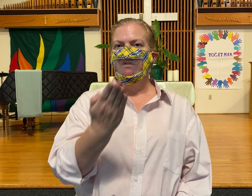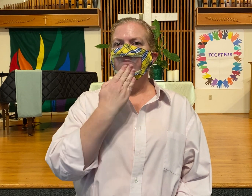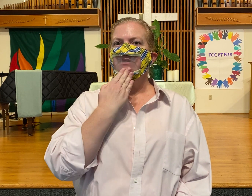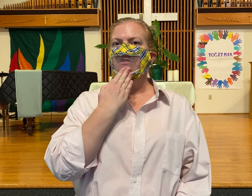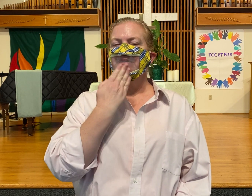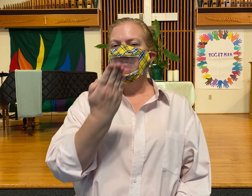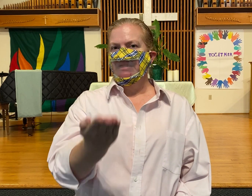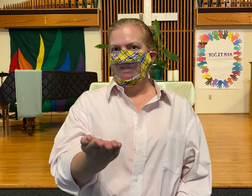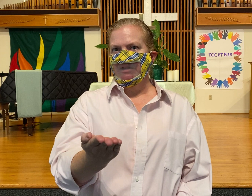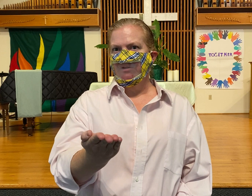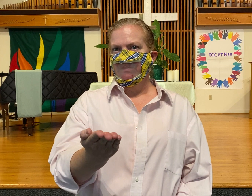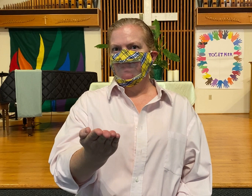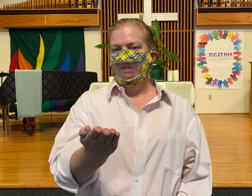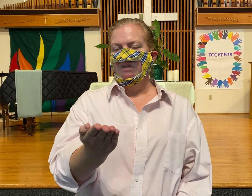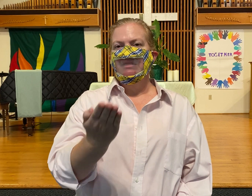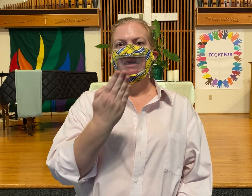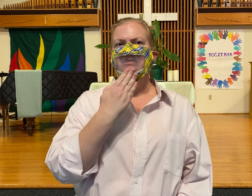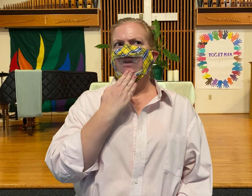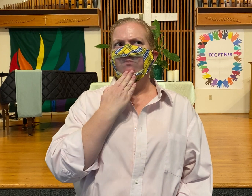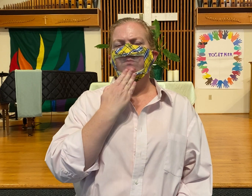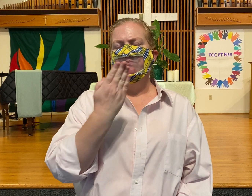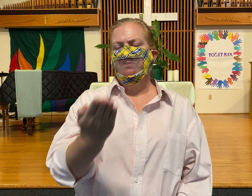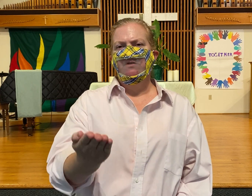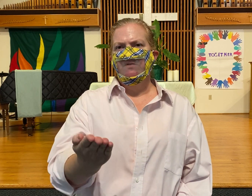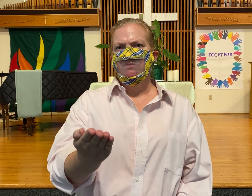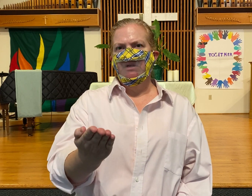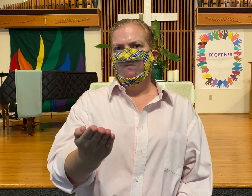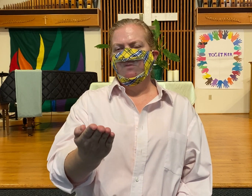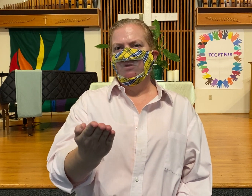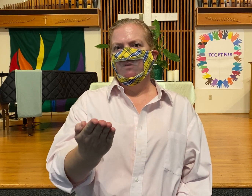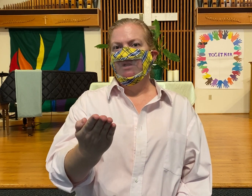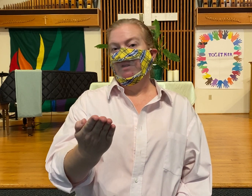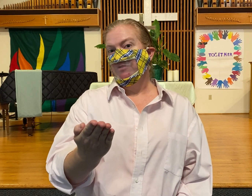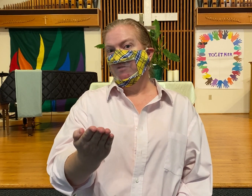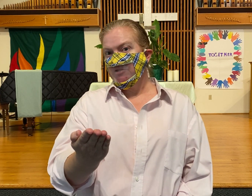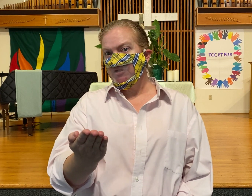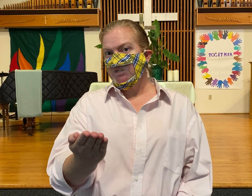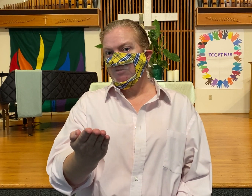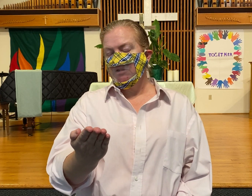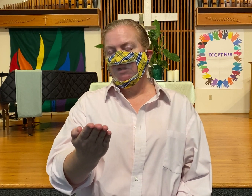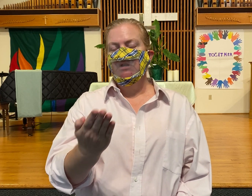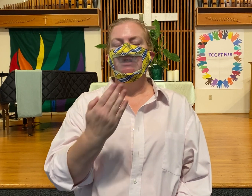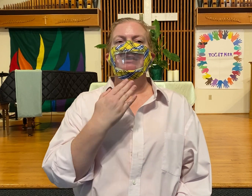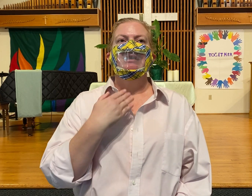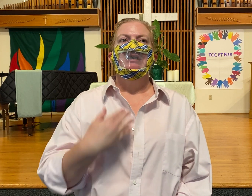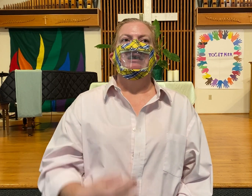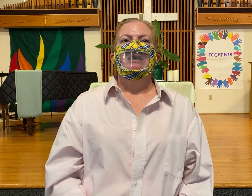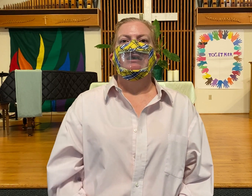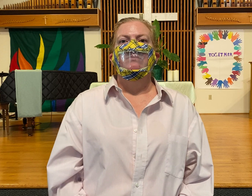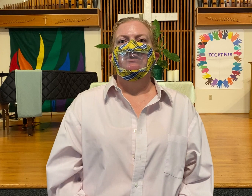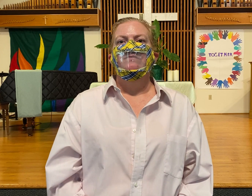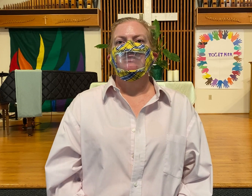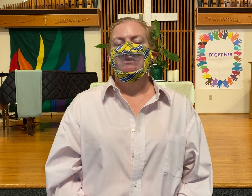little bit. That's thank you. That's a perfect one for when you're at the grocery store, if